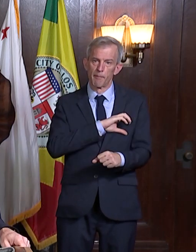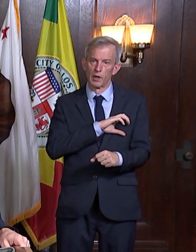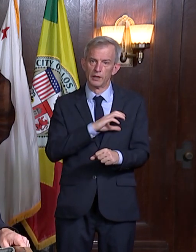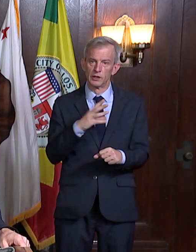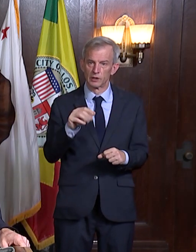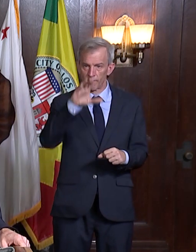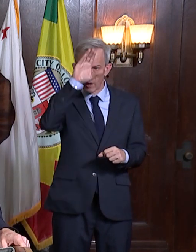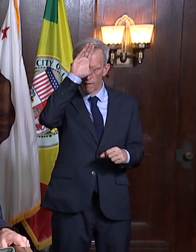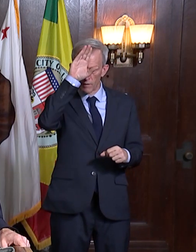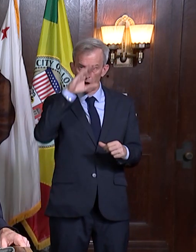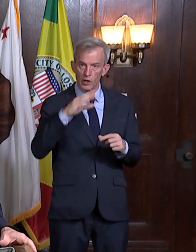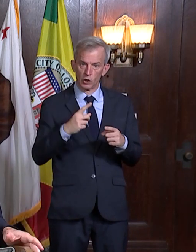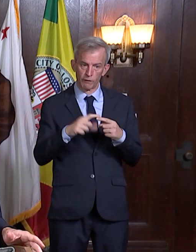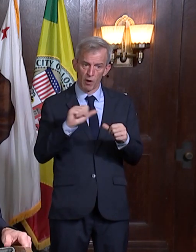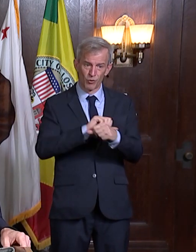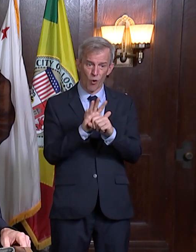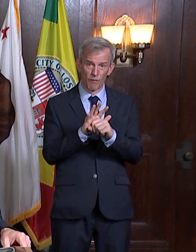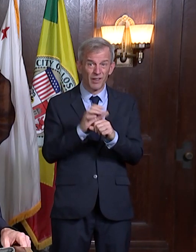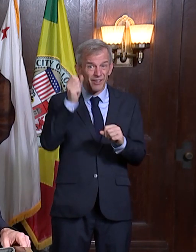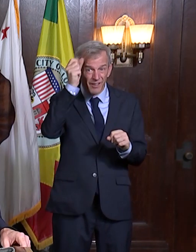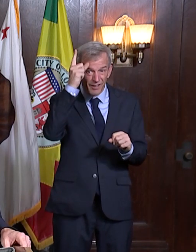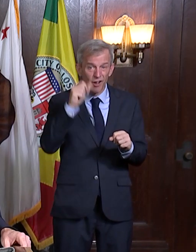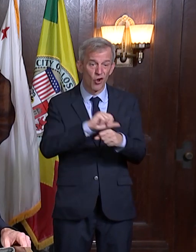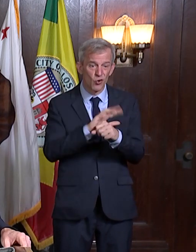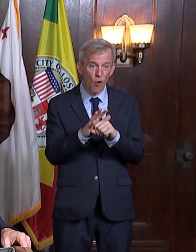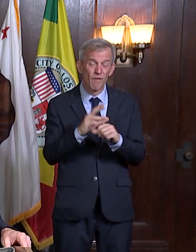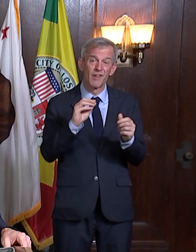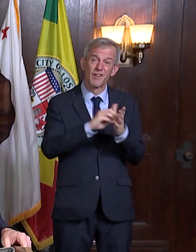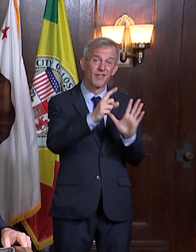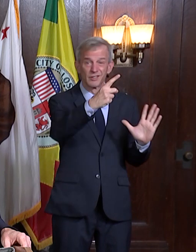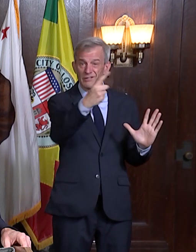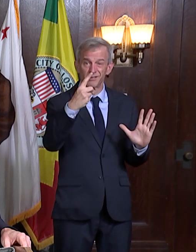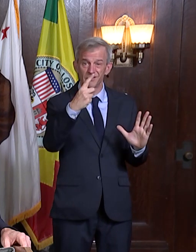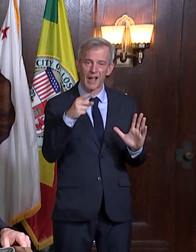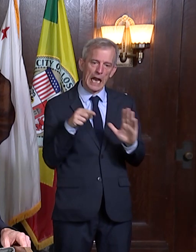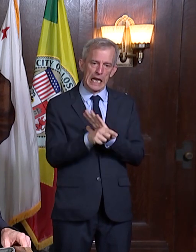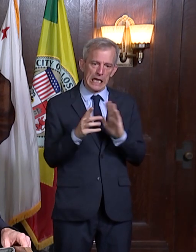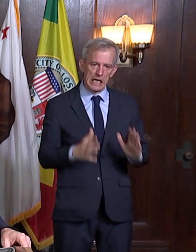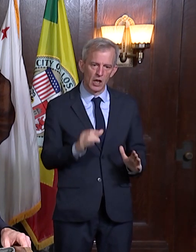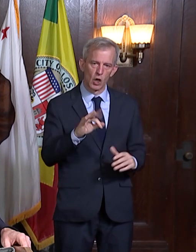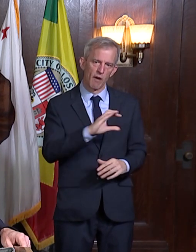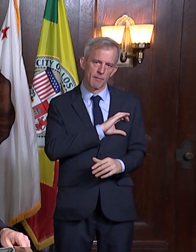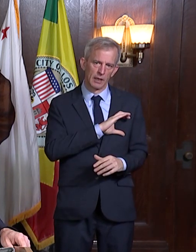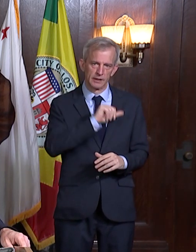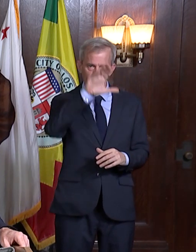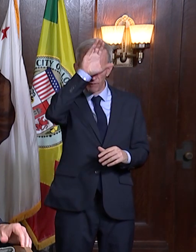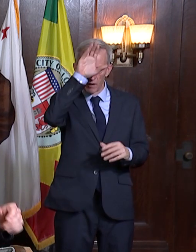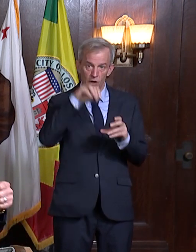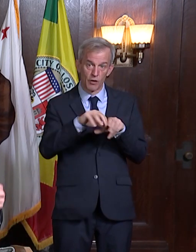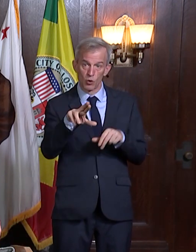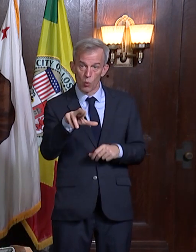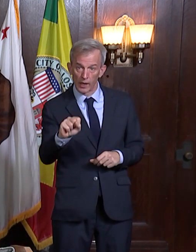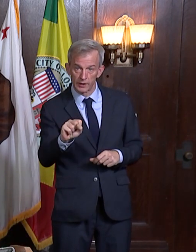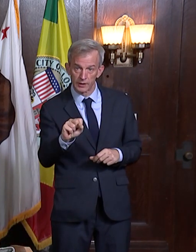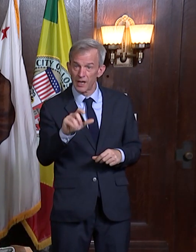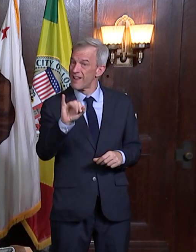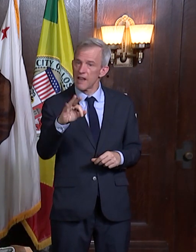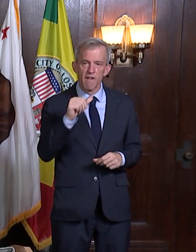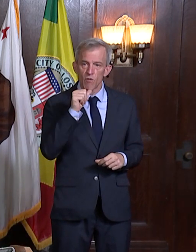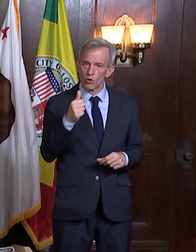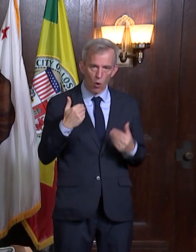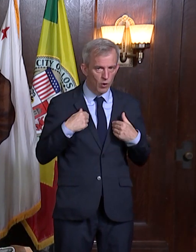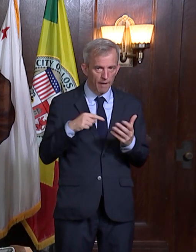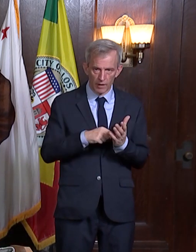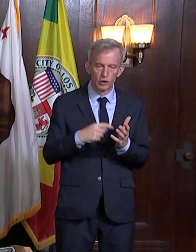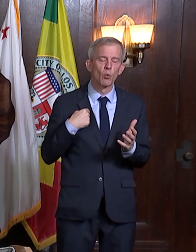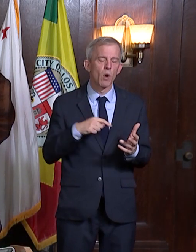So there is a cost either way in both coverage and money, but if we didn't have this, let's be clear, we would continue to lose,